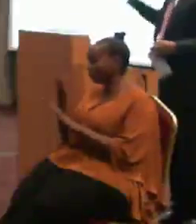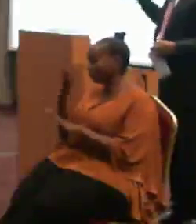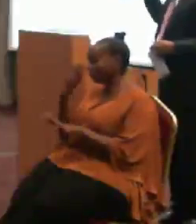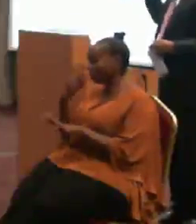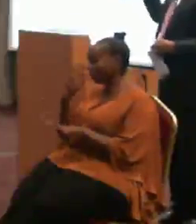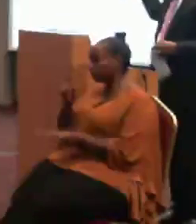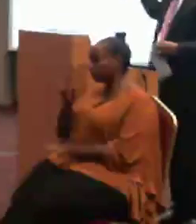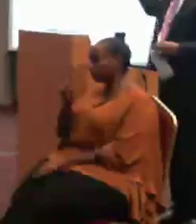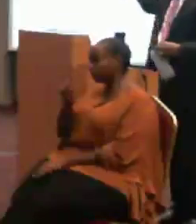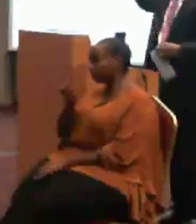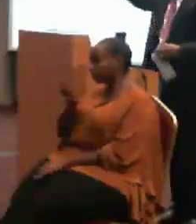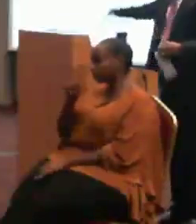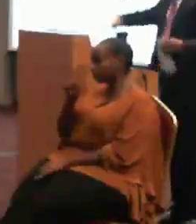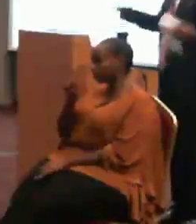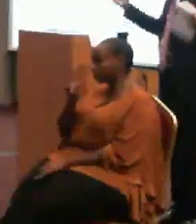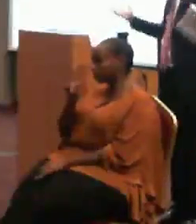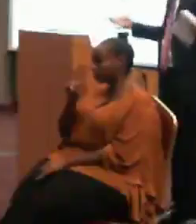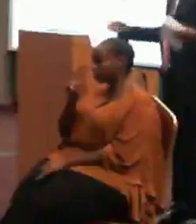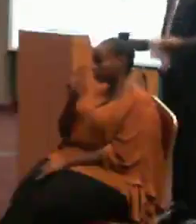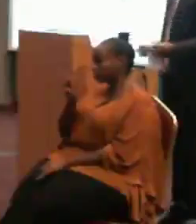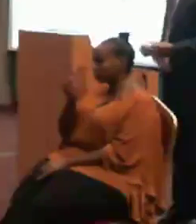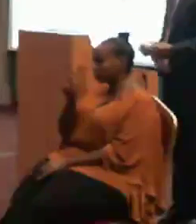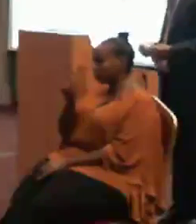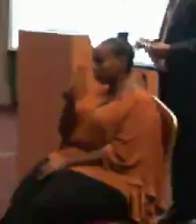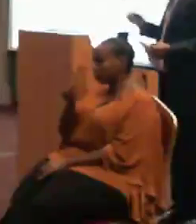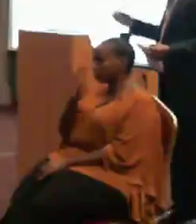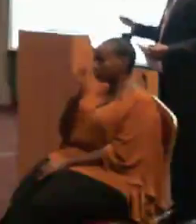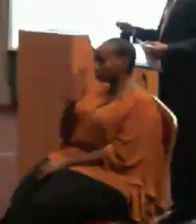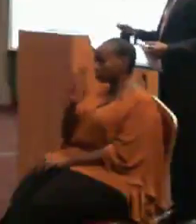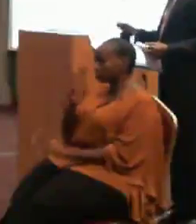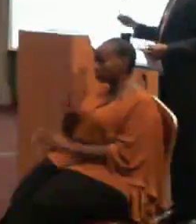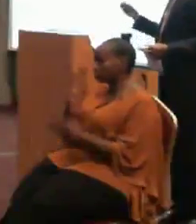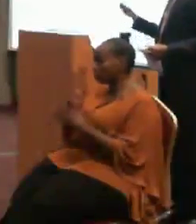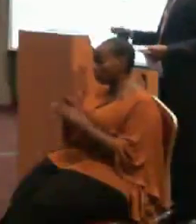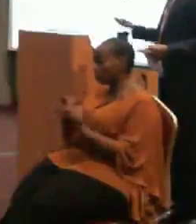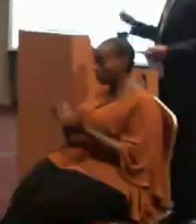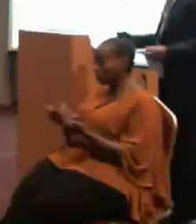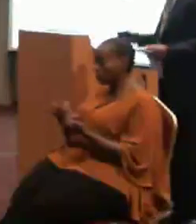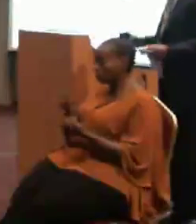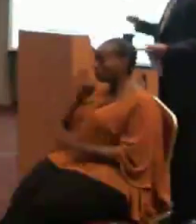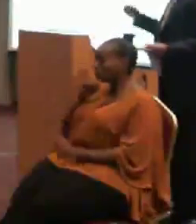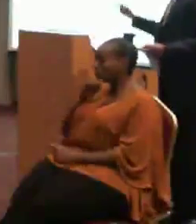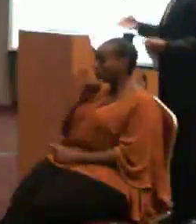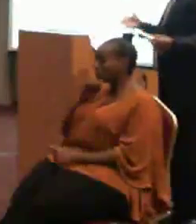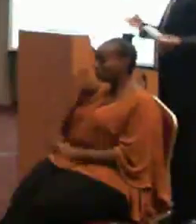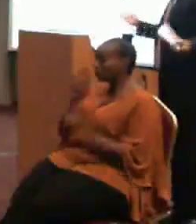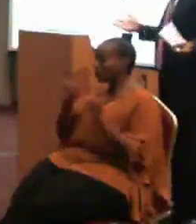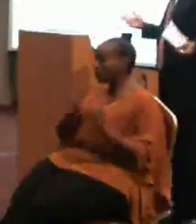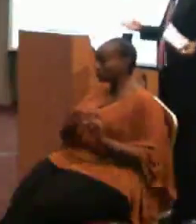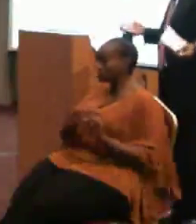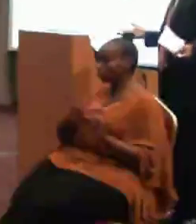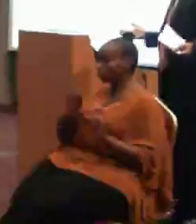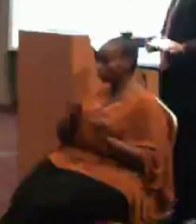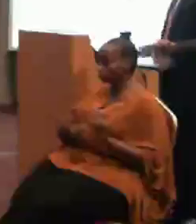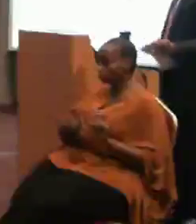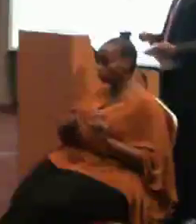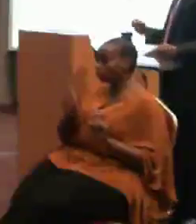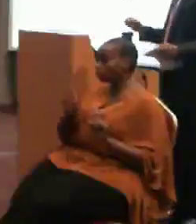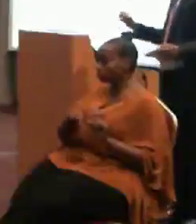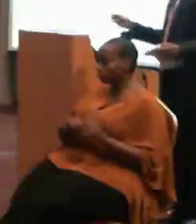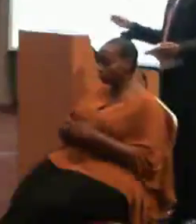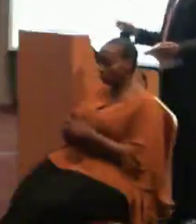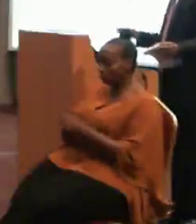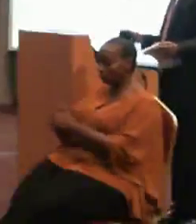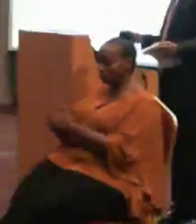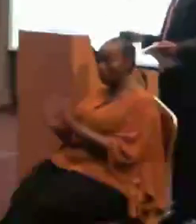Transnet does, TCA, all of these companies do. It is not going to be cheaper for Eskom to try and follow those models. There might